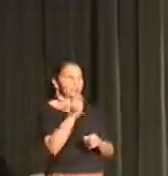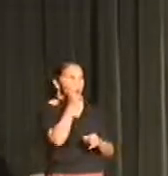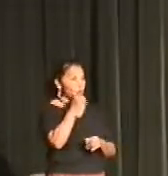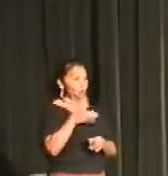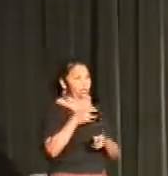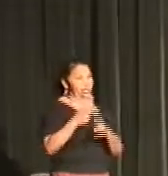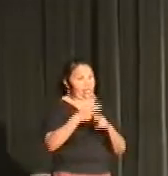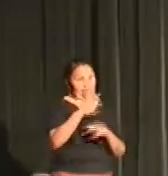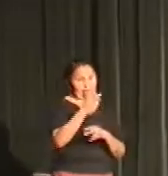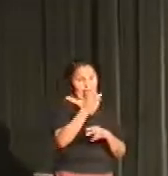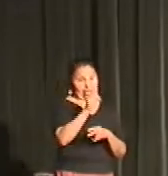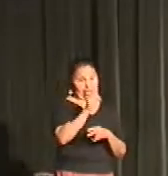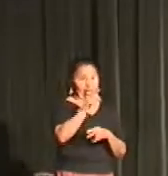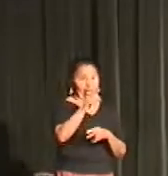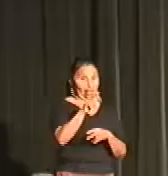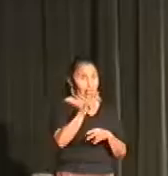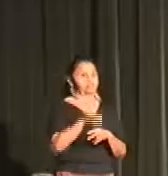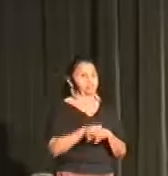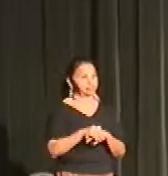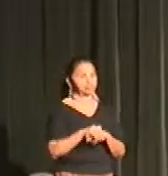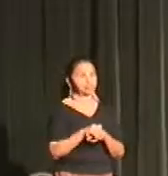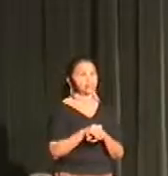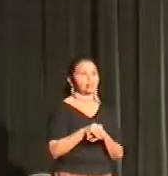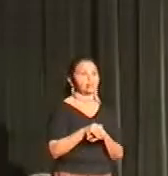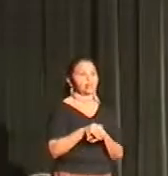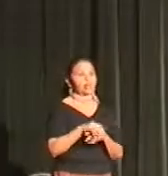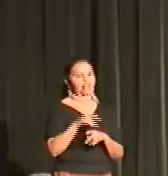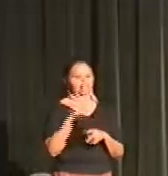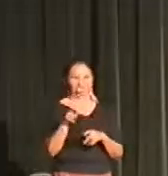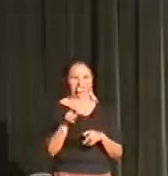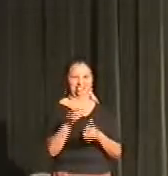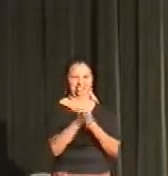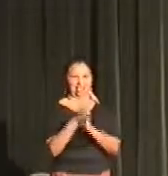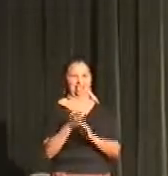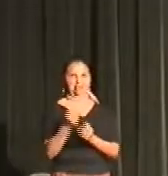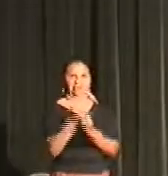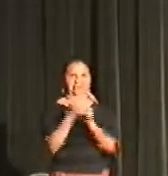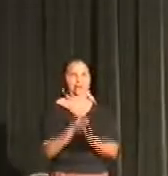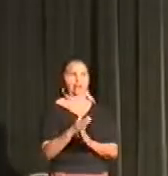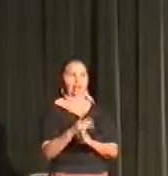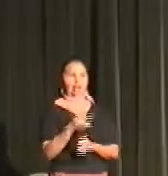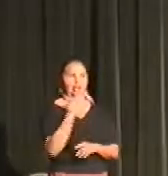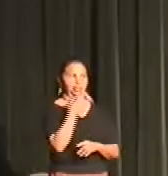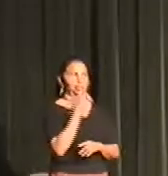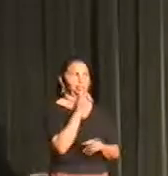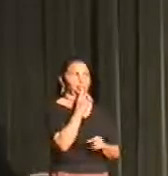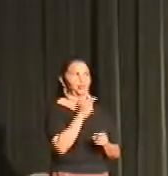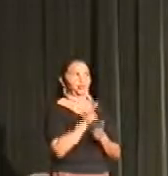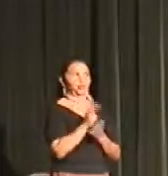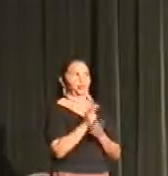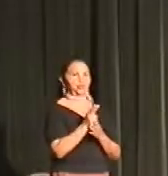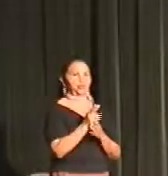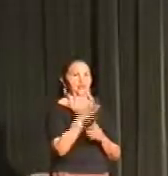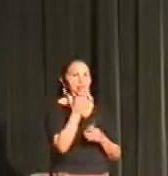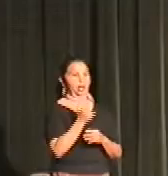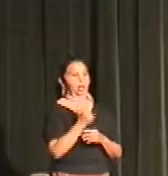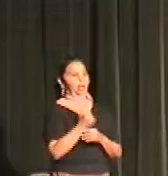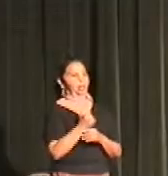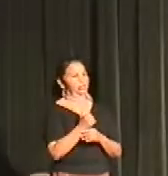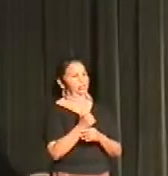Wilson. And Gail became my sponsor, and I verified this, because she was taught to never say